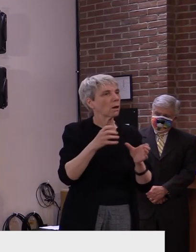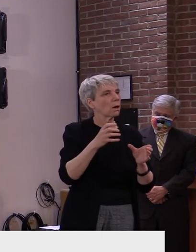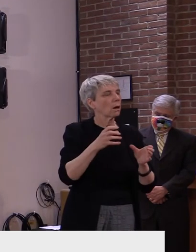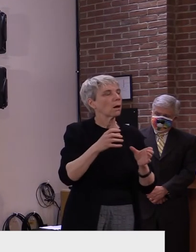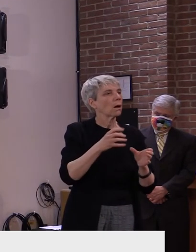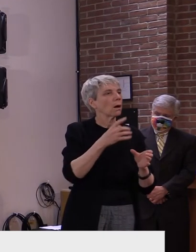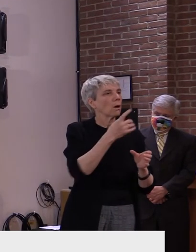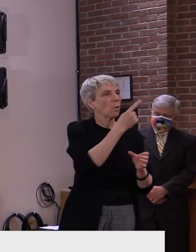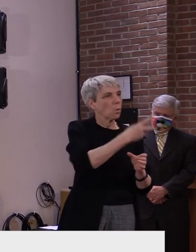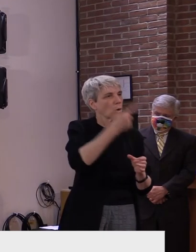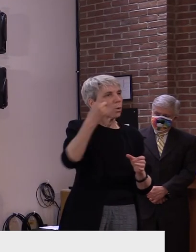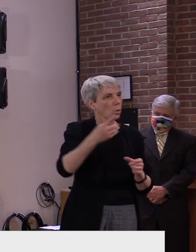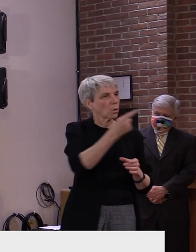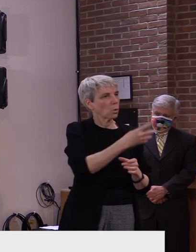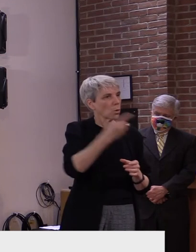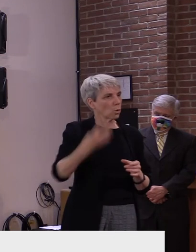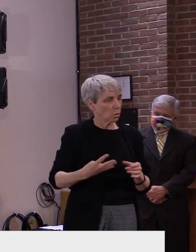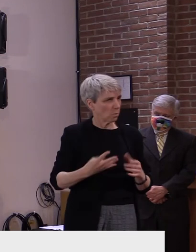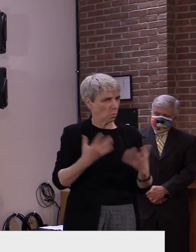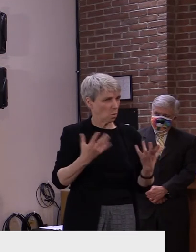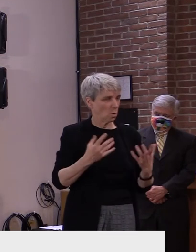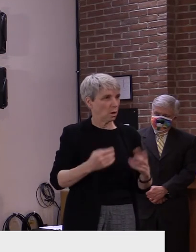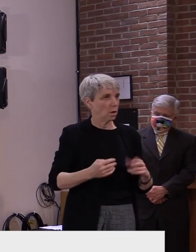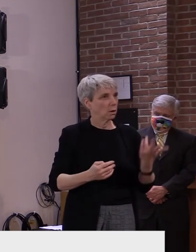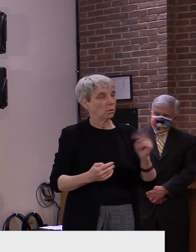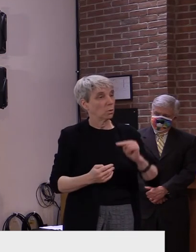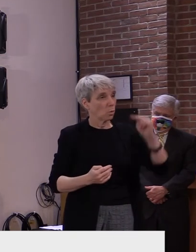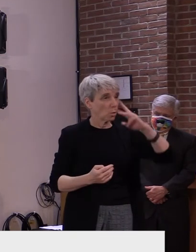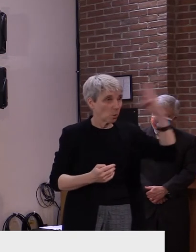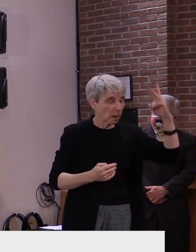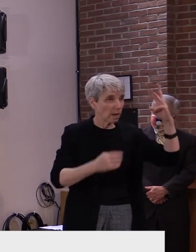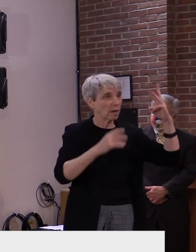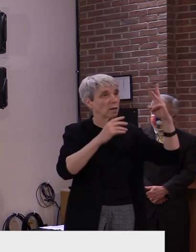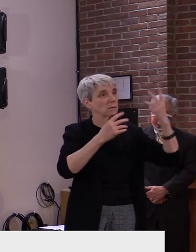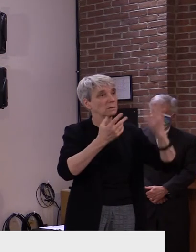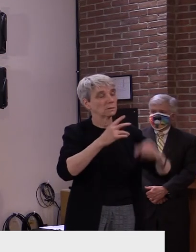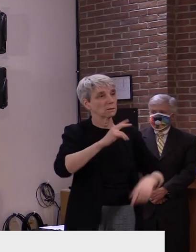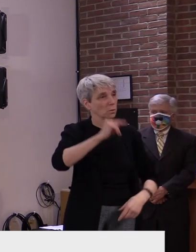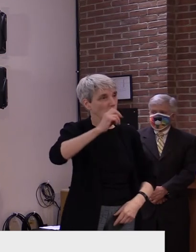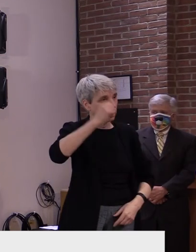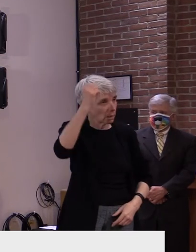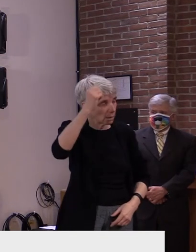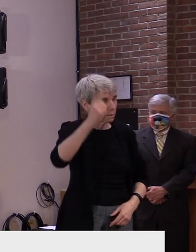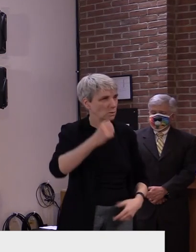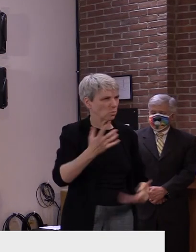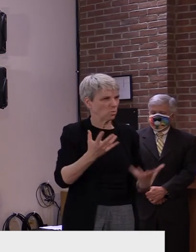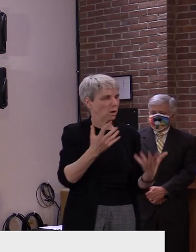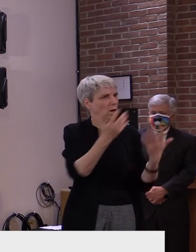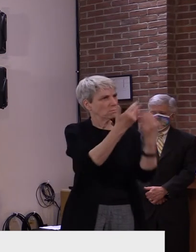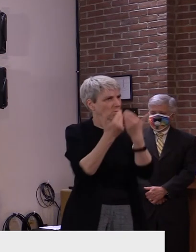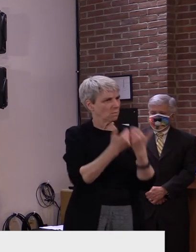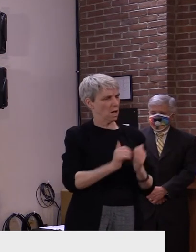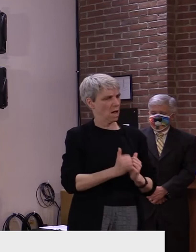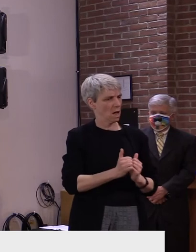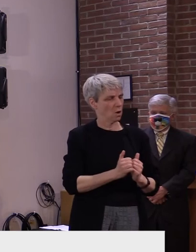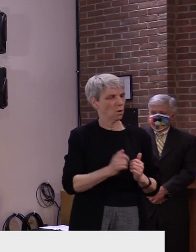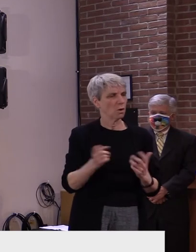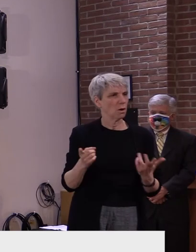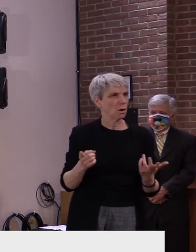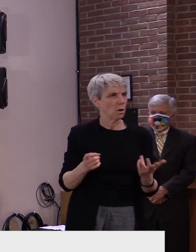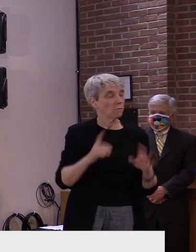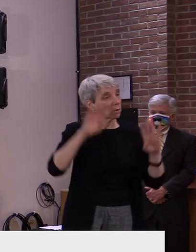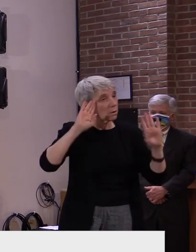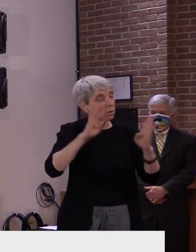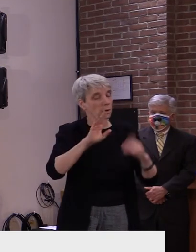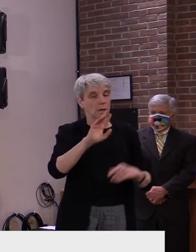into regions you know quarterly regions and then so you know for instance uh schools in the northeast